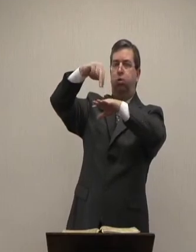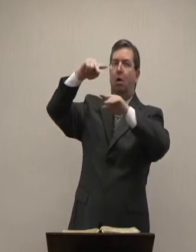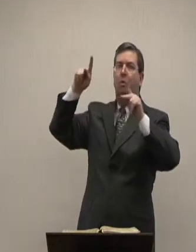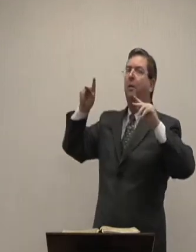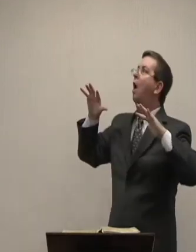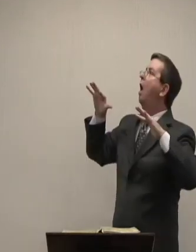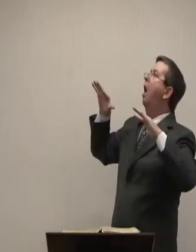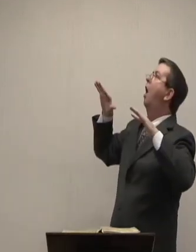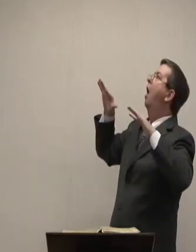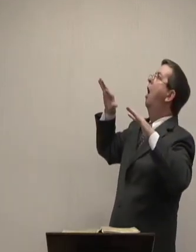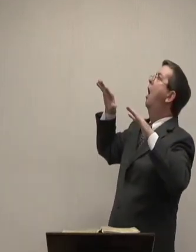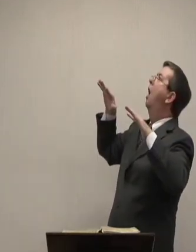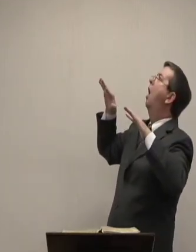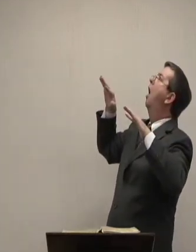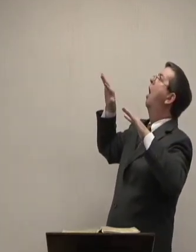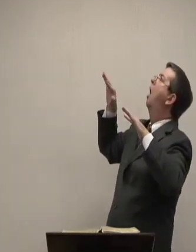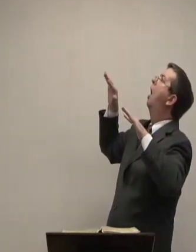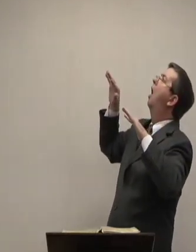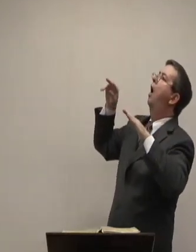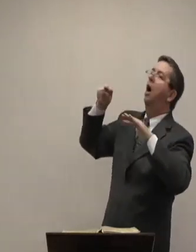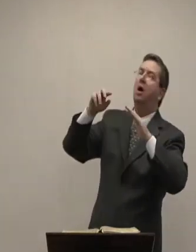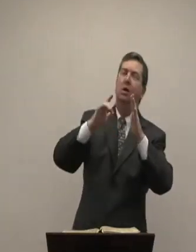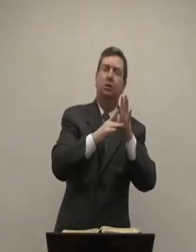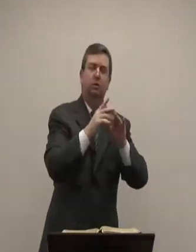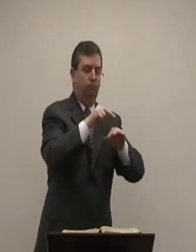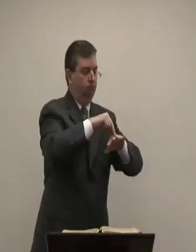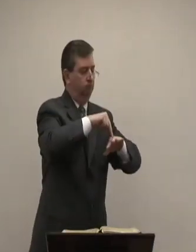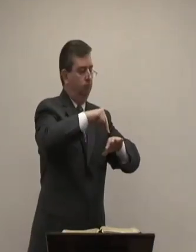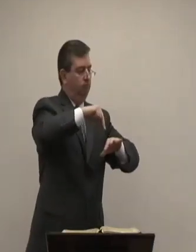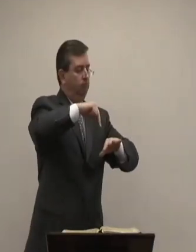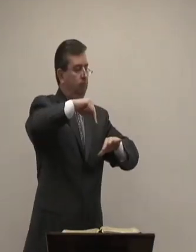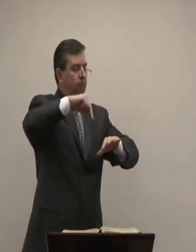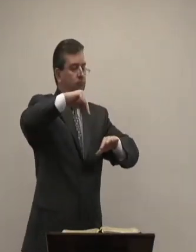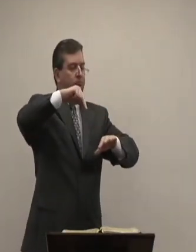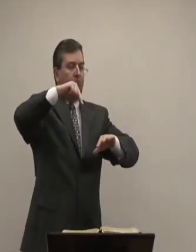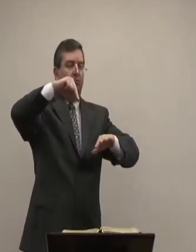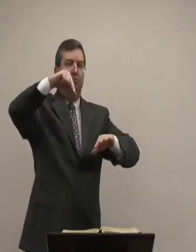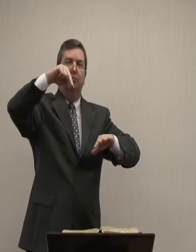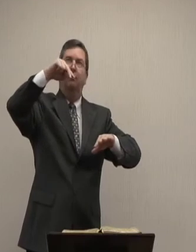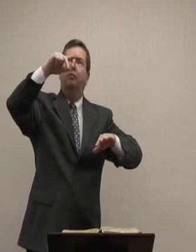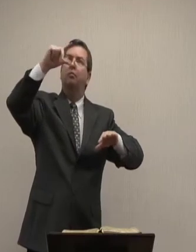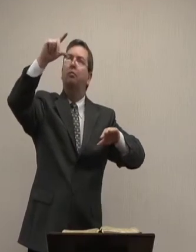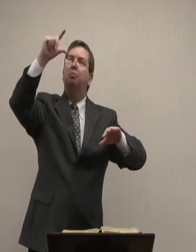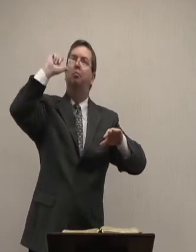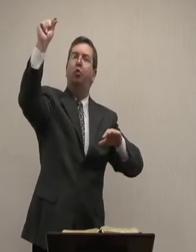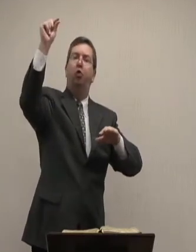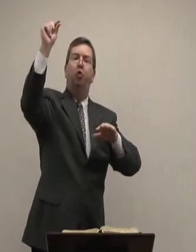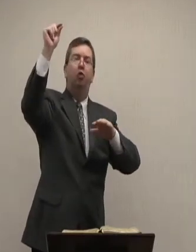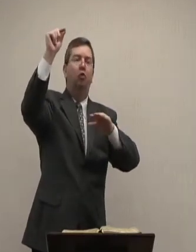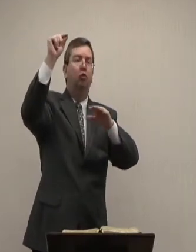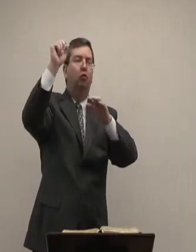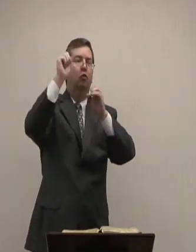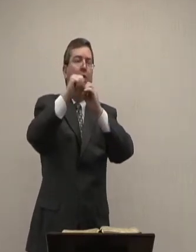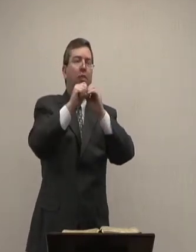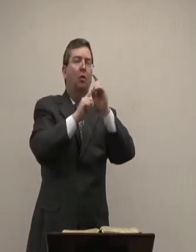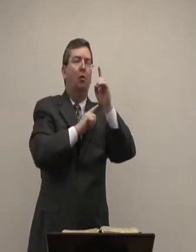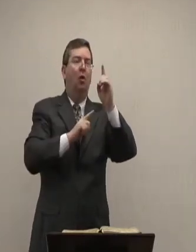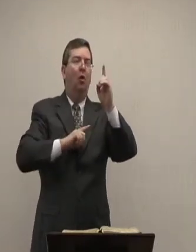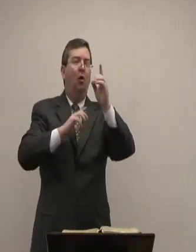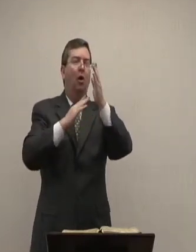And I'm just imagining Jesus giving them a big thumbs up. And as he ascended into heaven